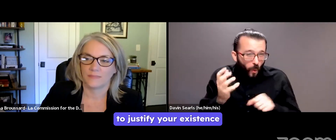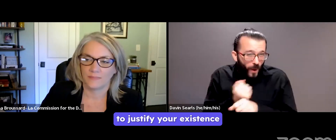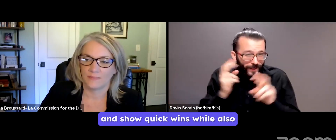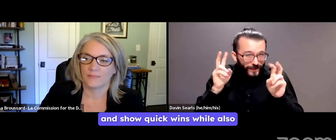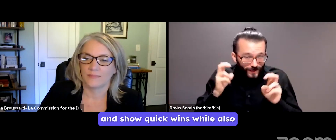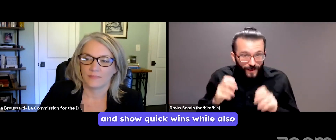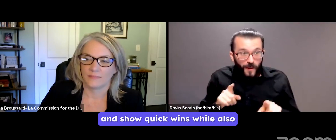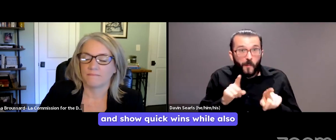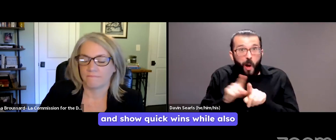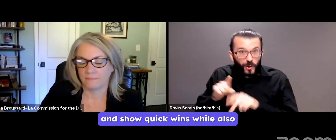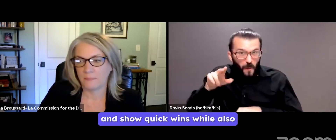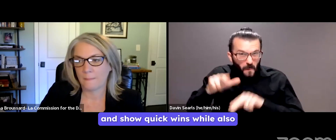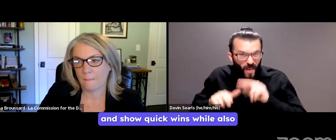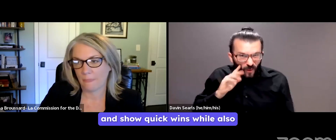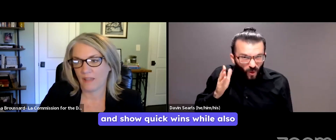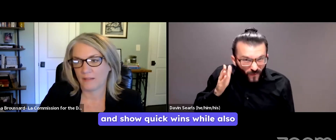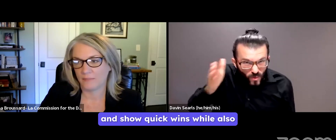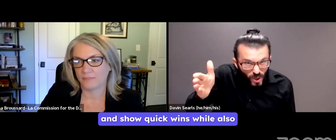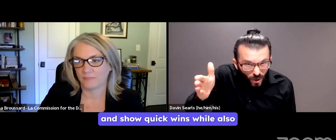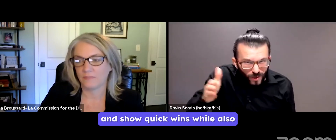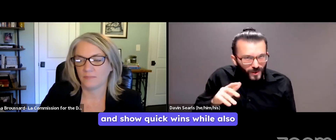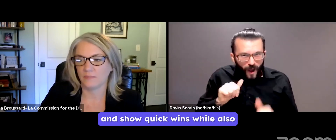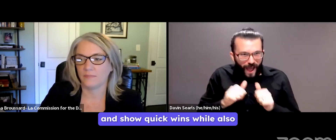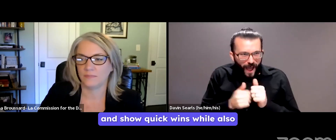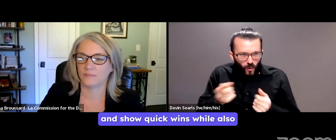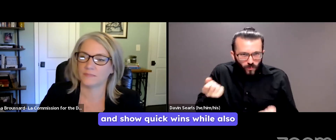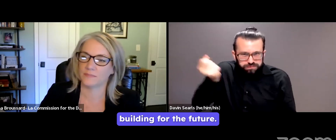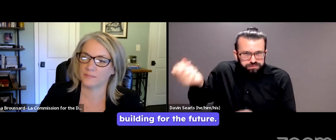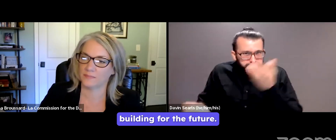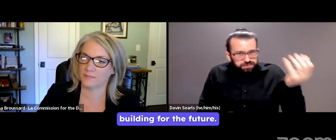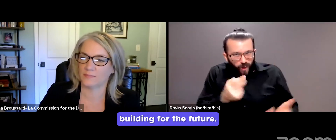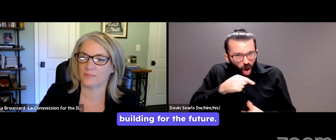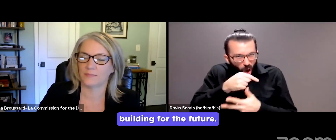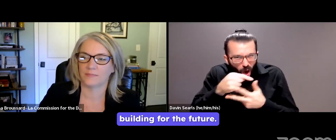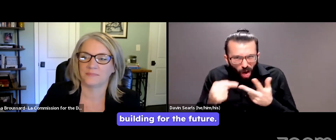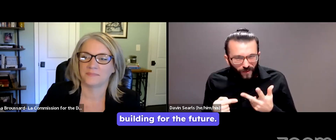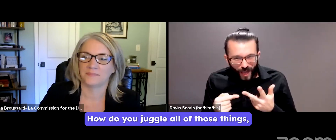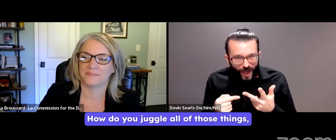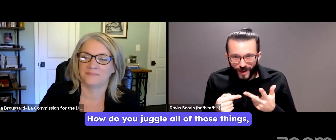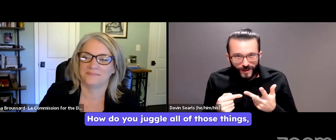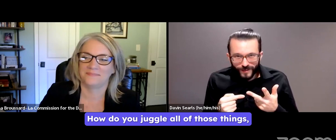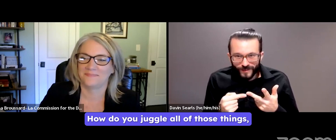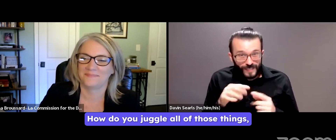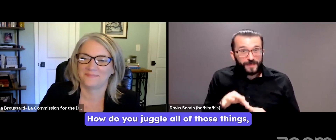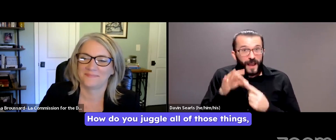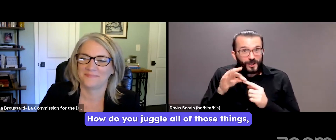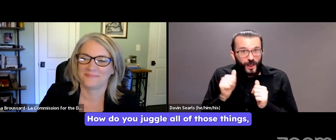existence and show quick wins while also building for the future. How do you juggle all